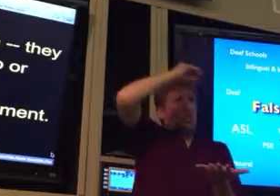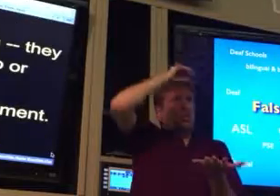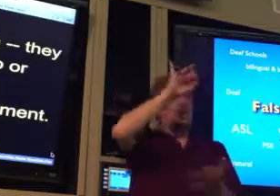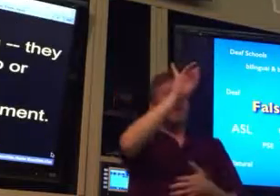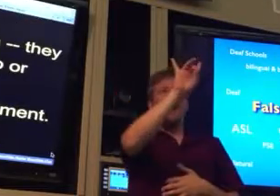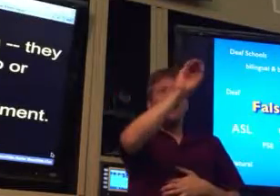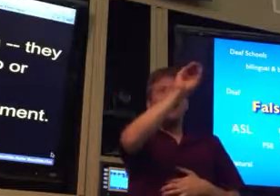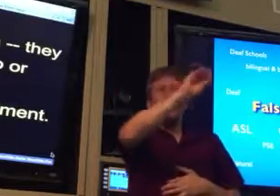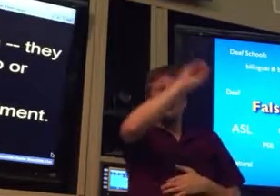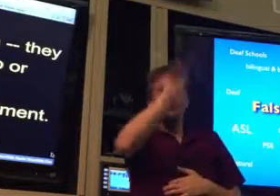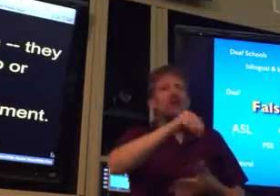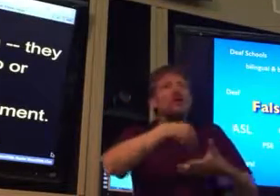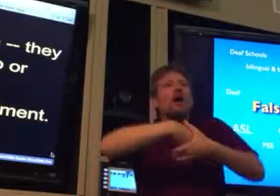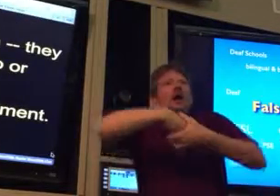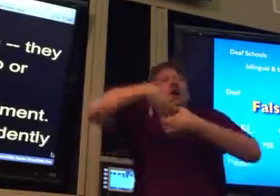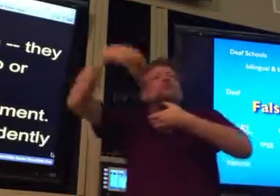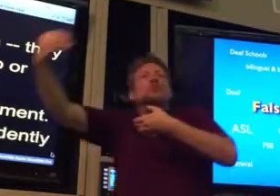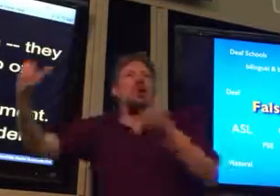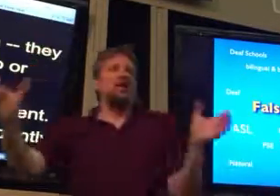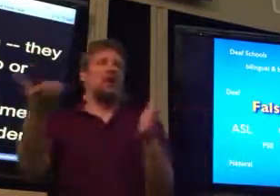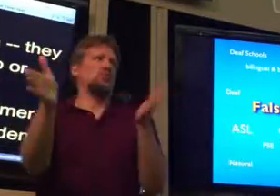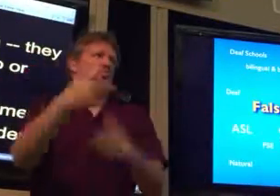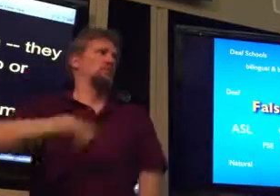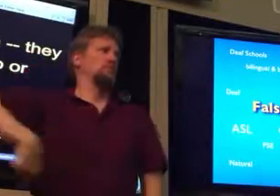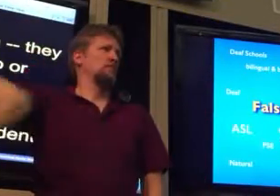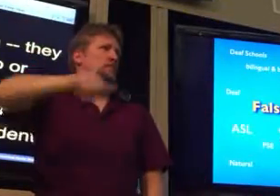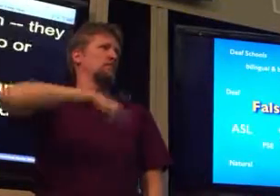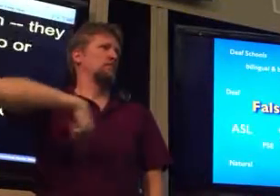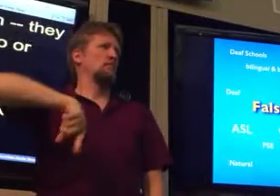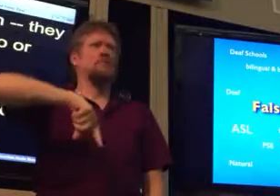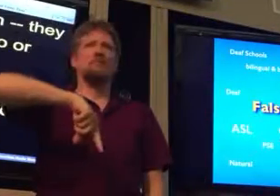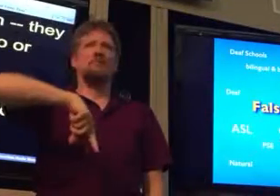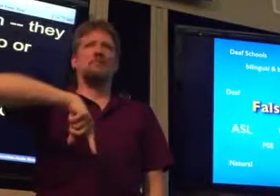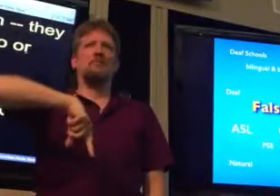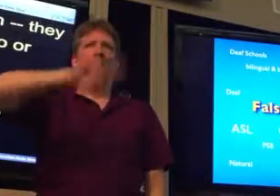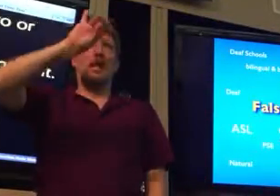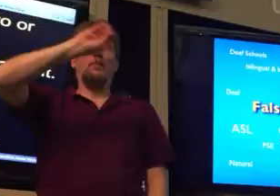that what we learn, 80% of what we learn is outside of the classroom.